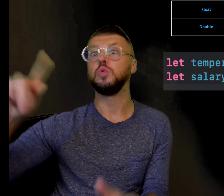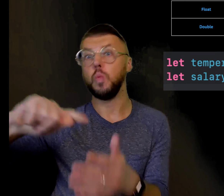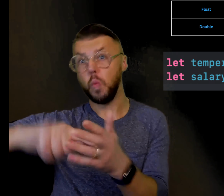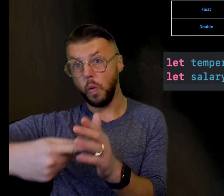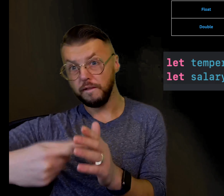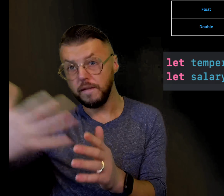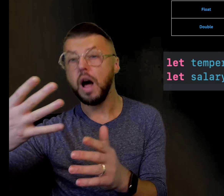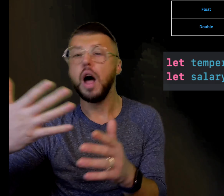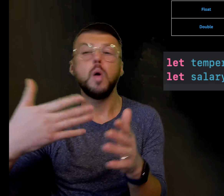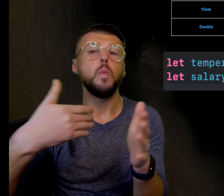3.5,